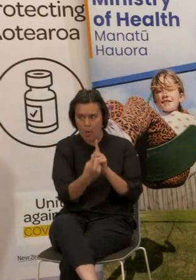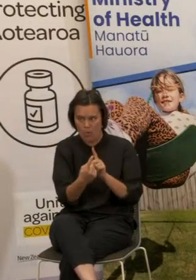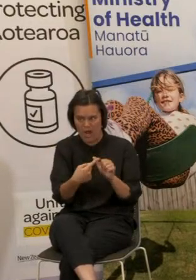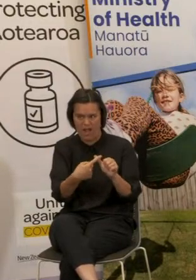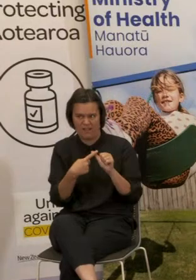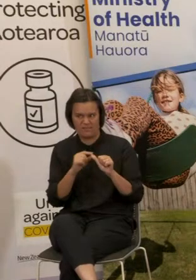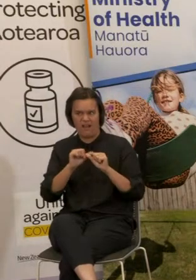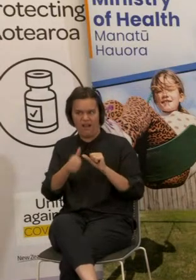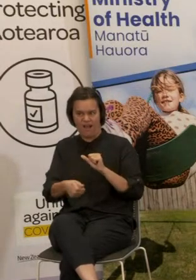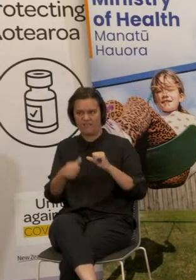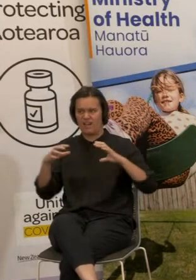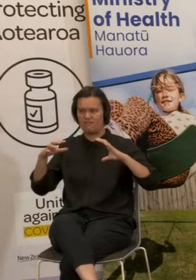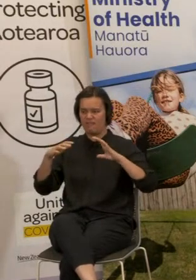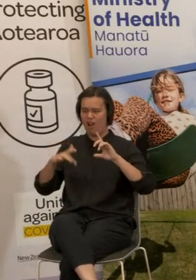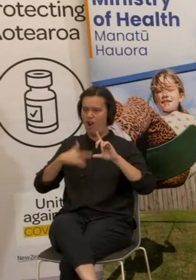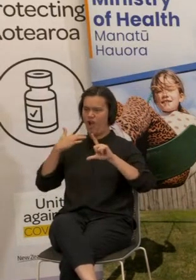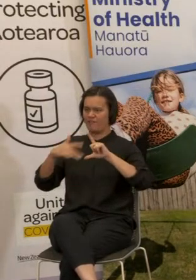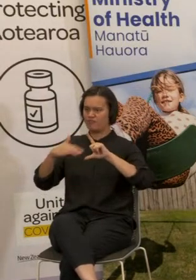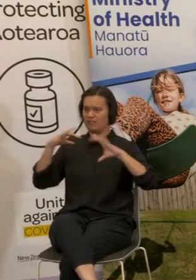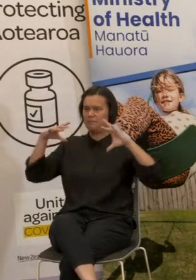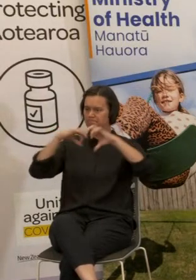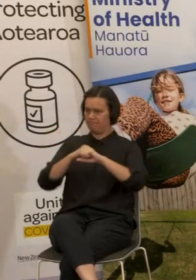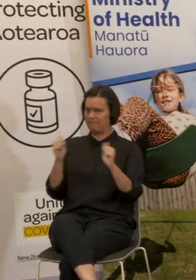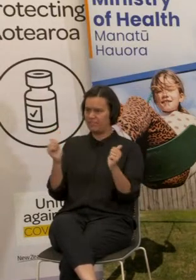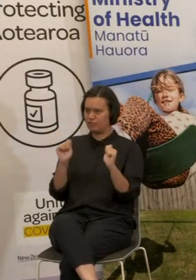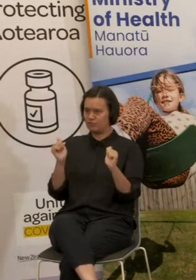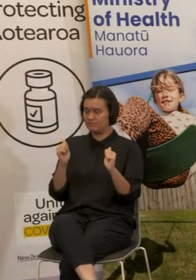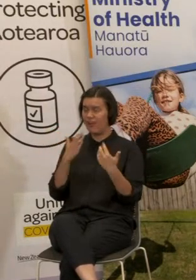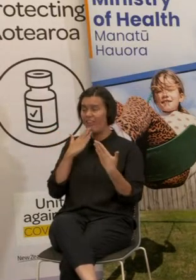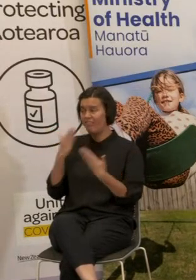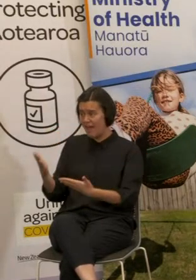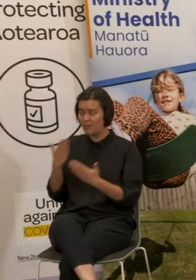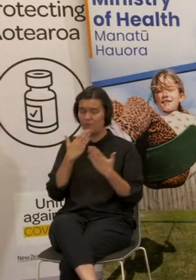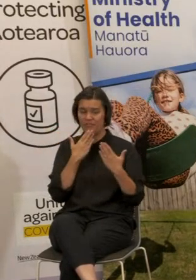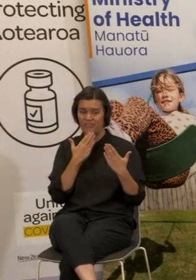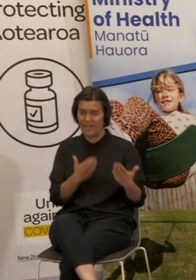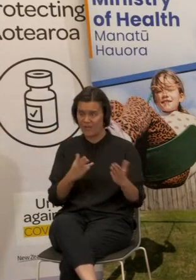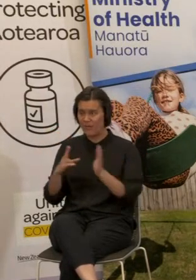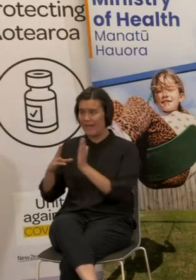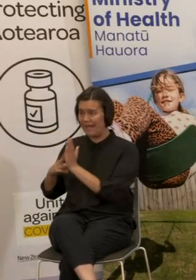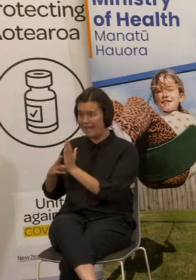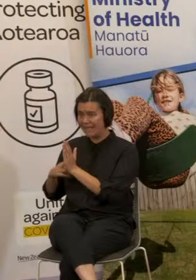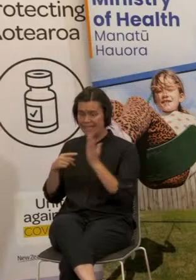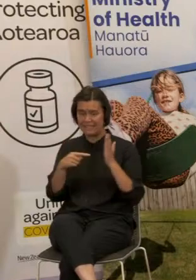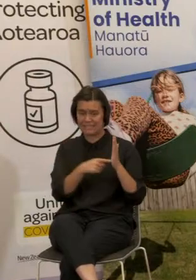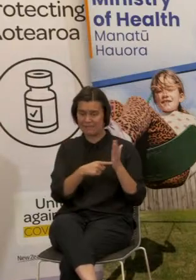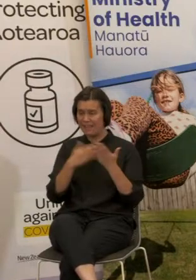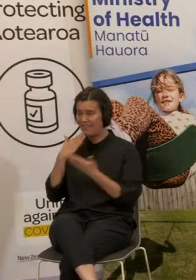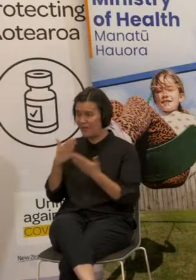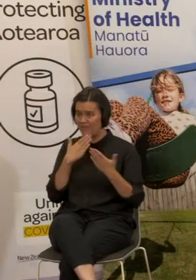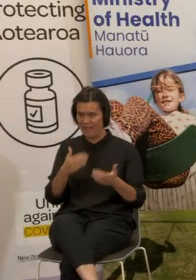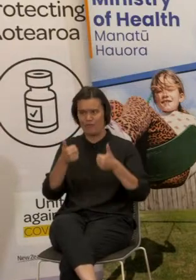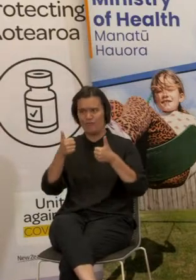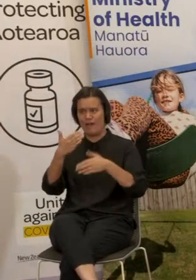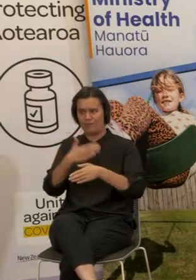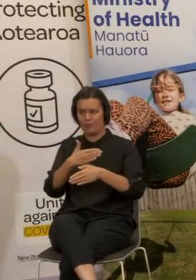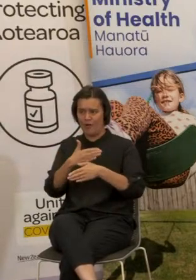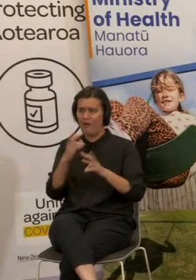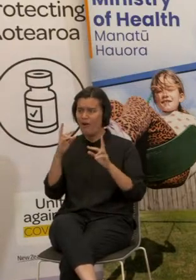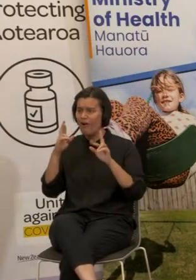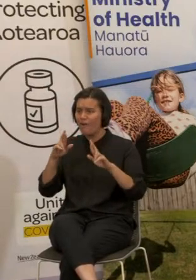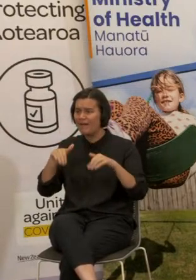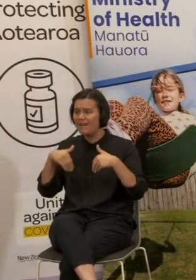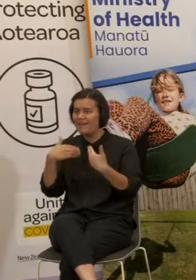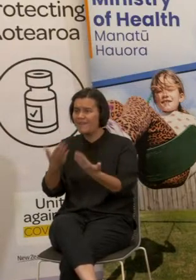want to just thank my co-panellists here, Nikki and Tamati. Great job. I hope we've had an opportunity to give you